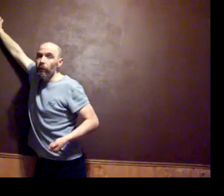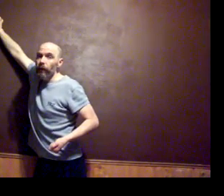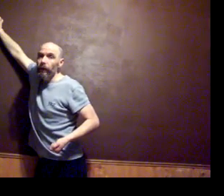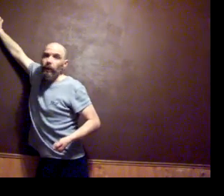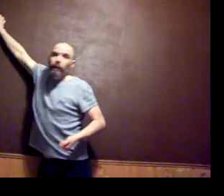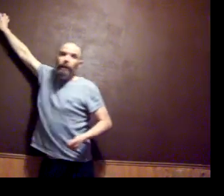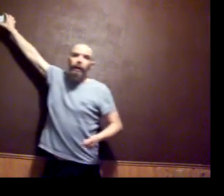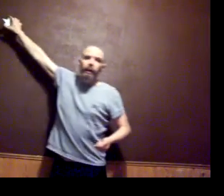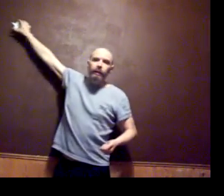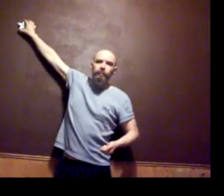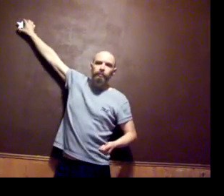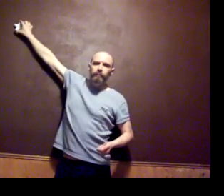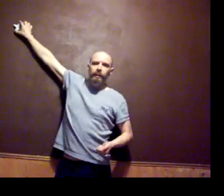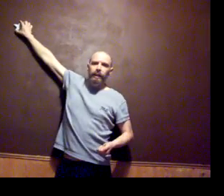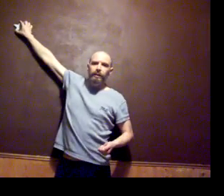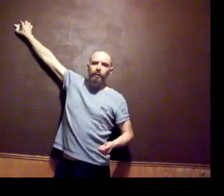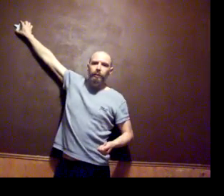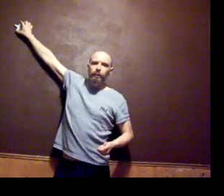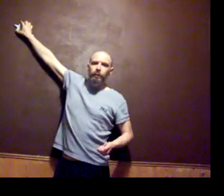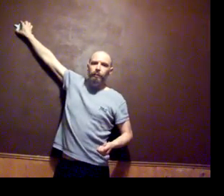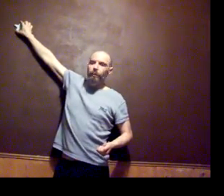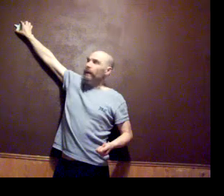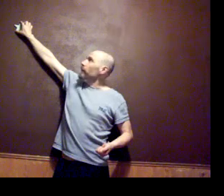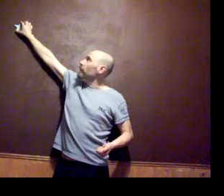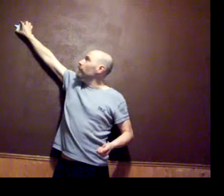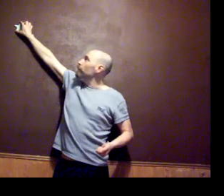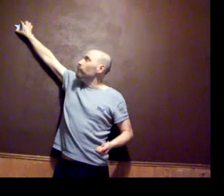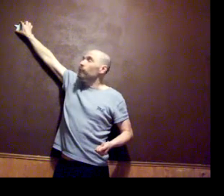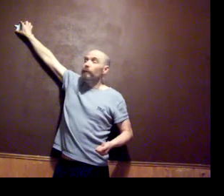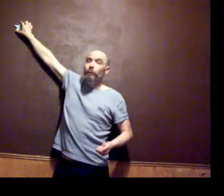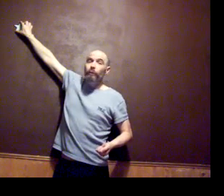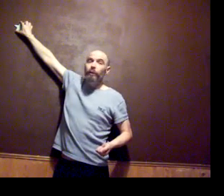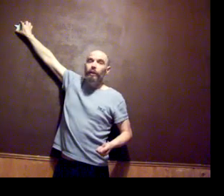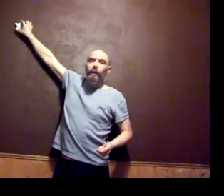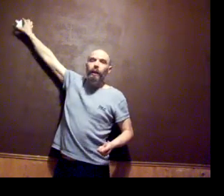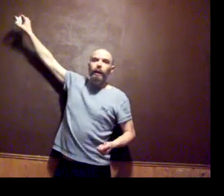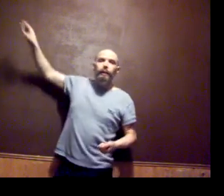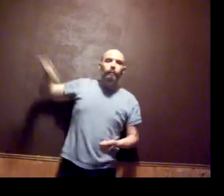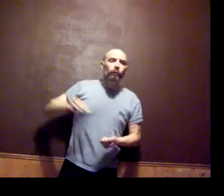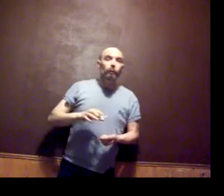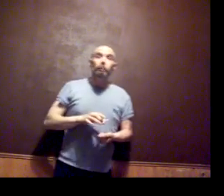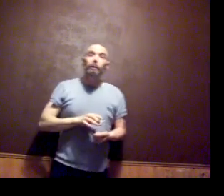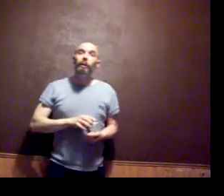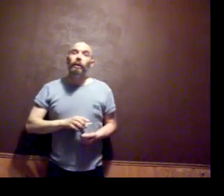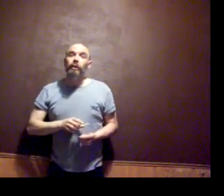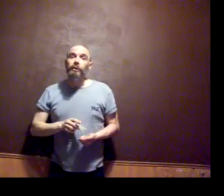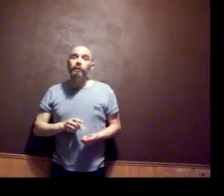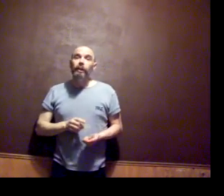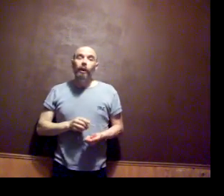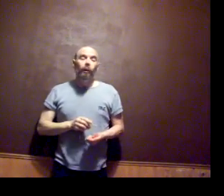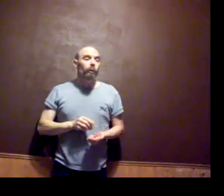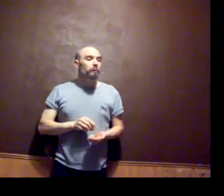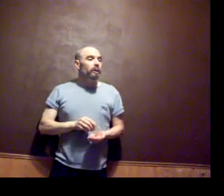way, in case those of you who couldn't make it, I've moved it over, which will be Polaris, which means